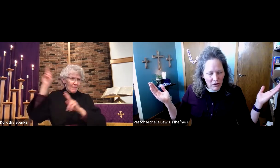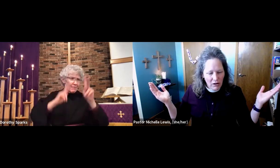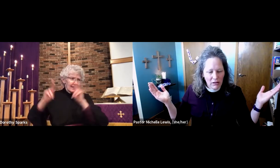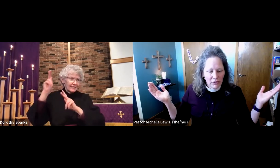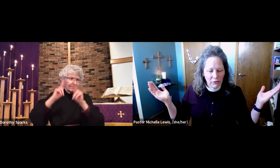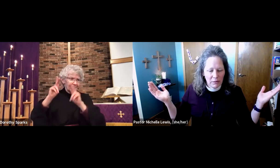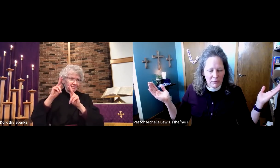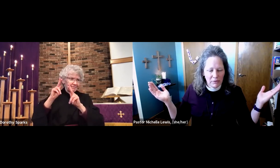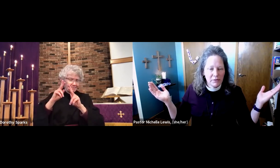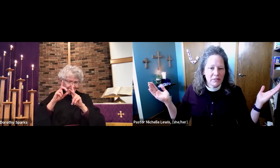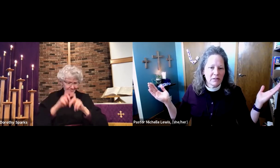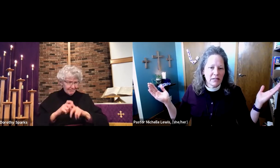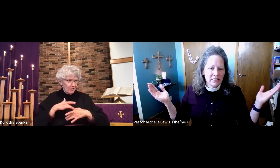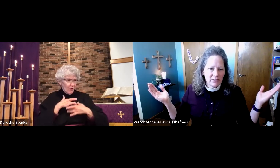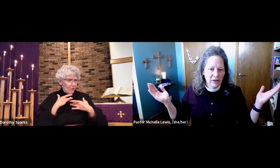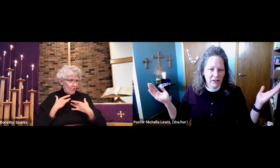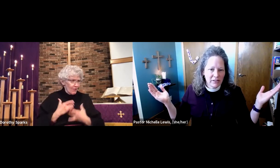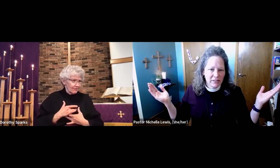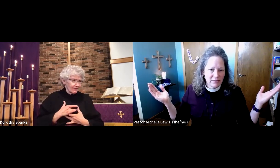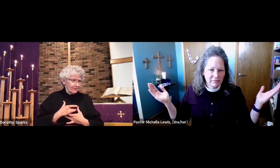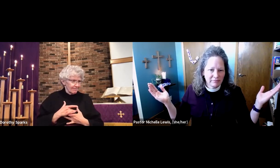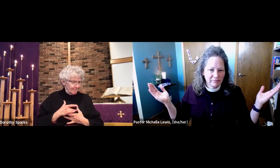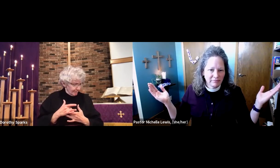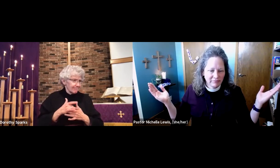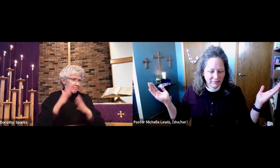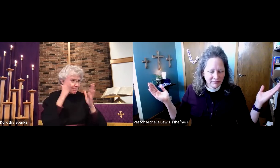You call your people to cleanse their hearts,